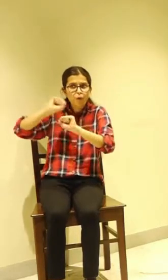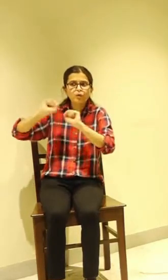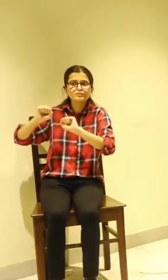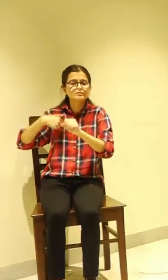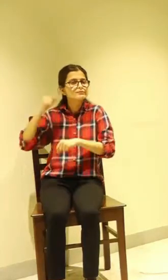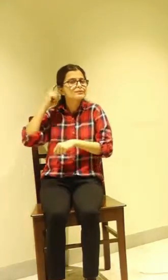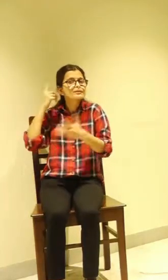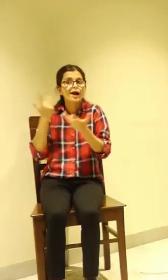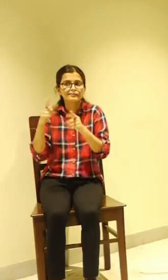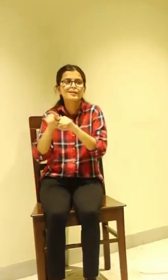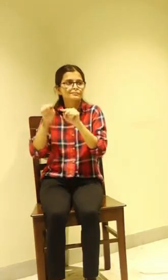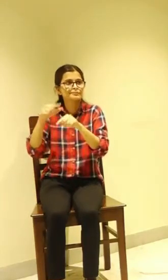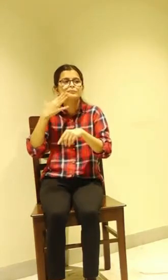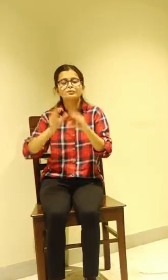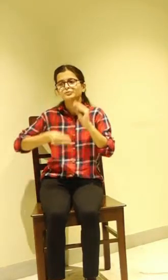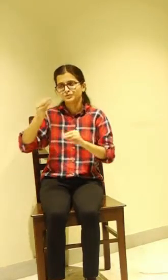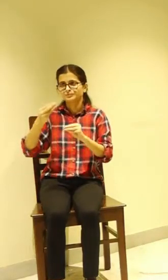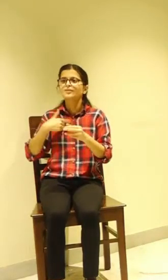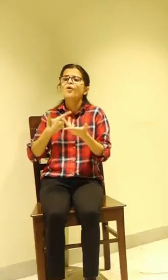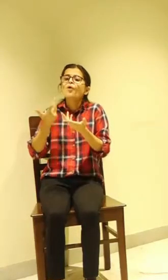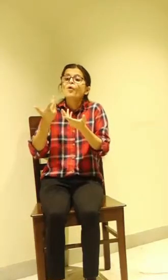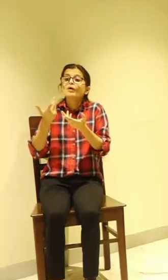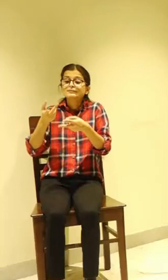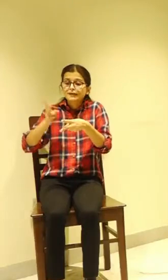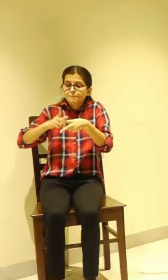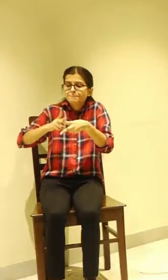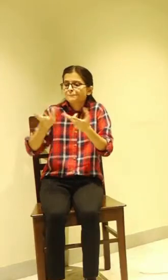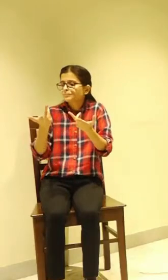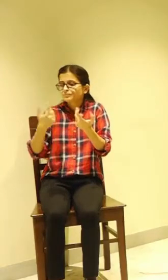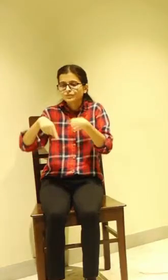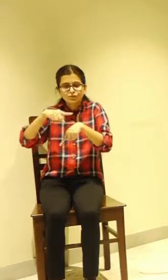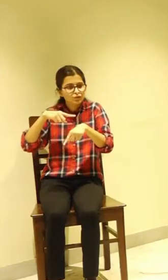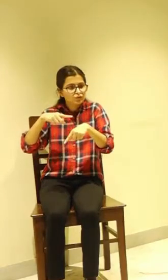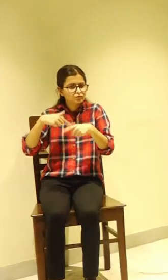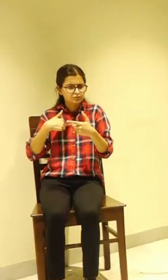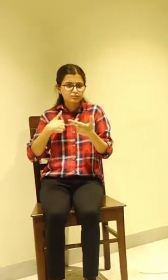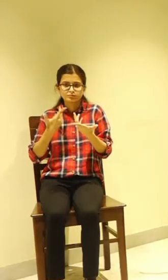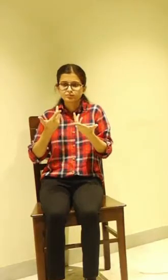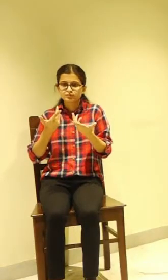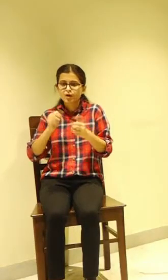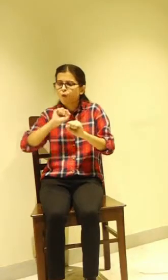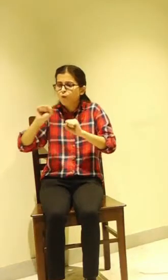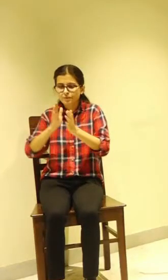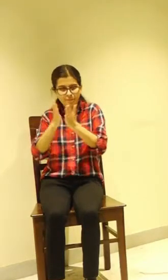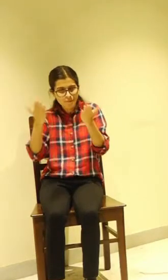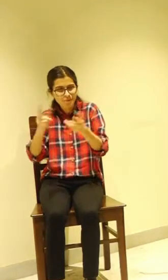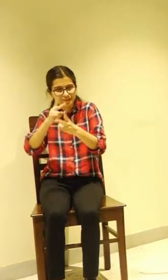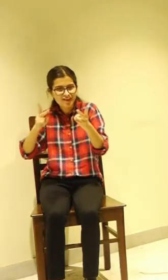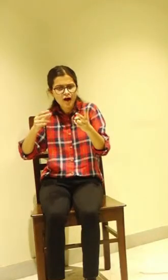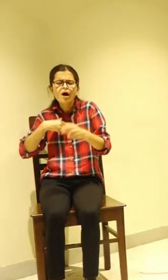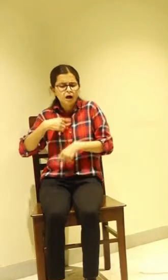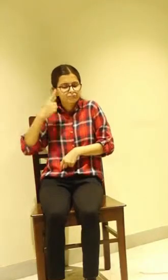found it extremely striking how the inconsistencies that were drawn out, that you drew out in your book, especially one that struck